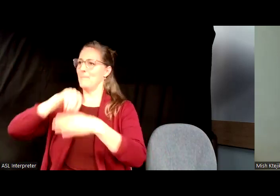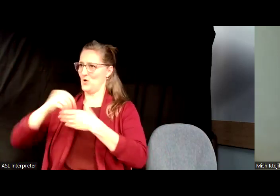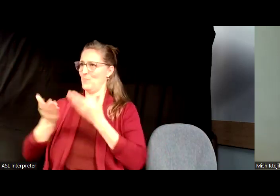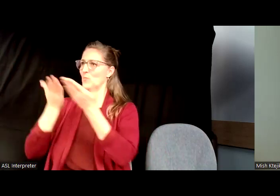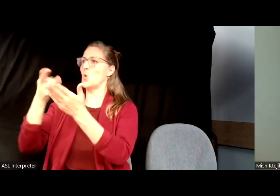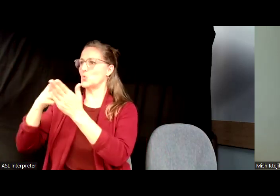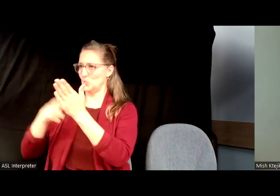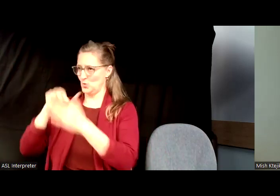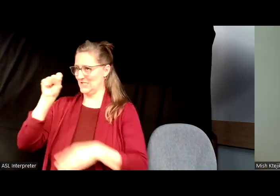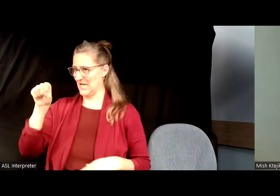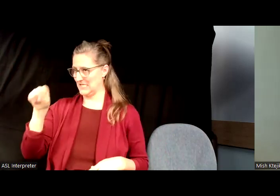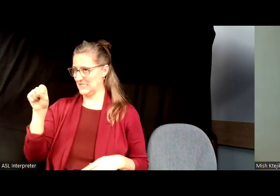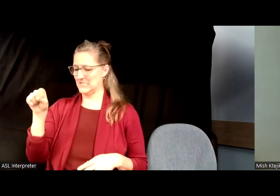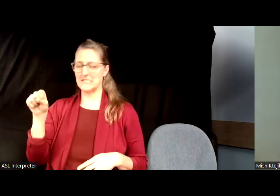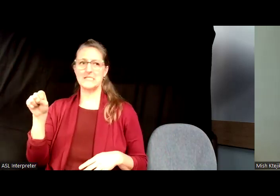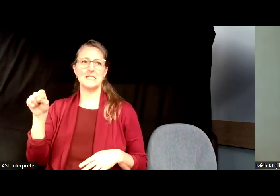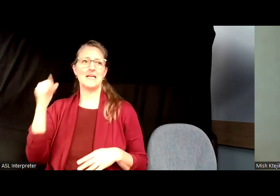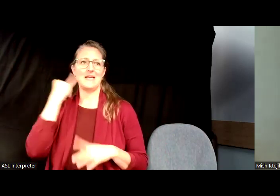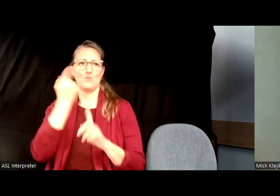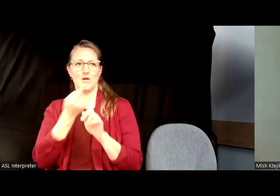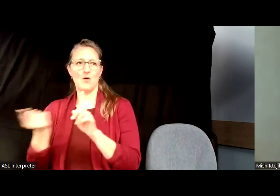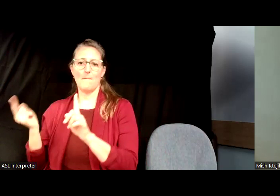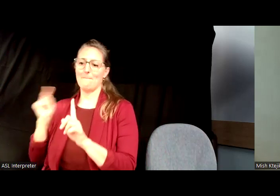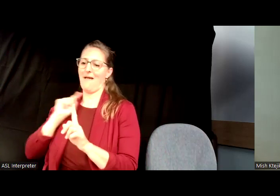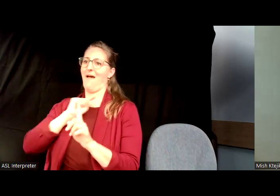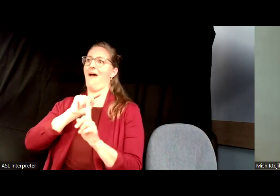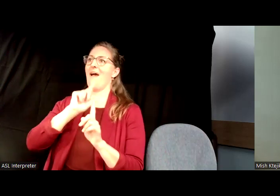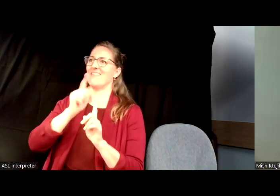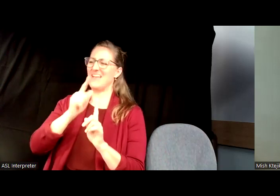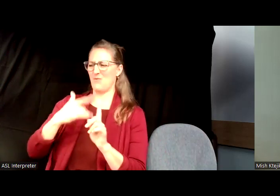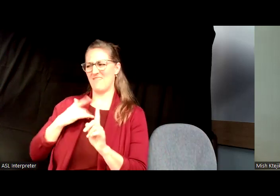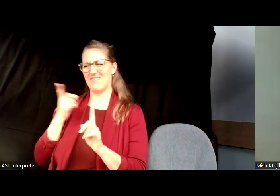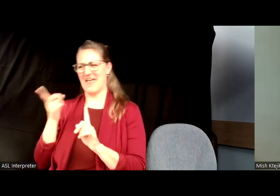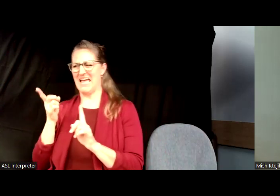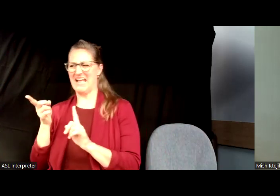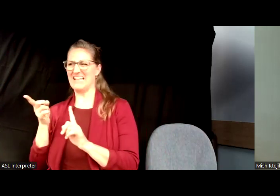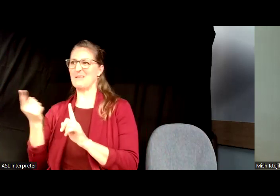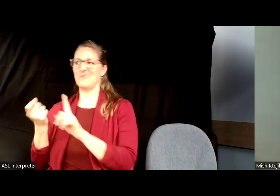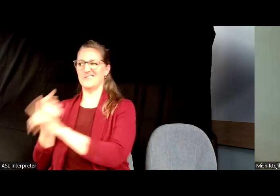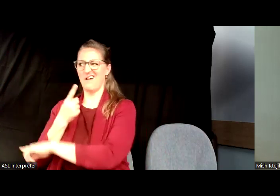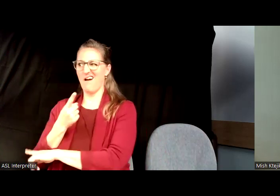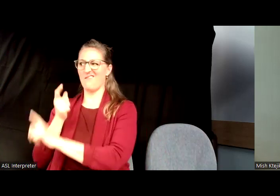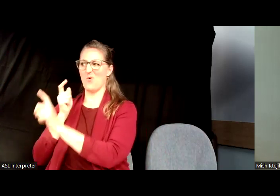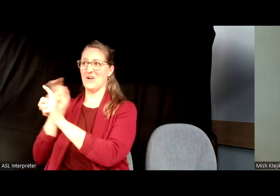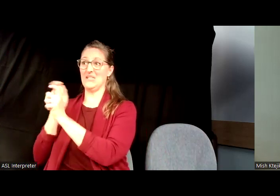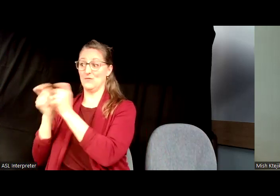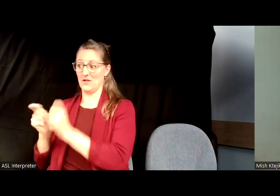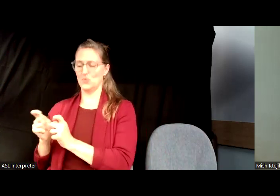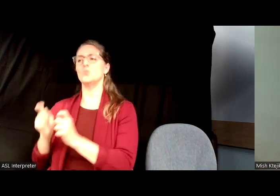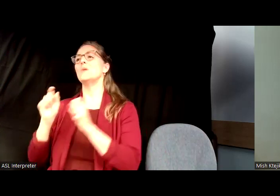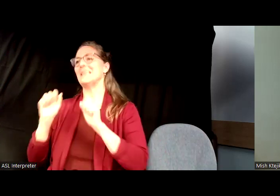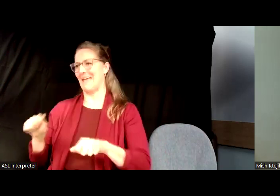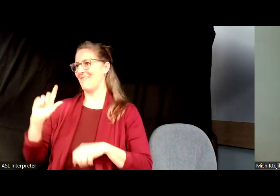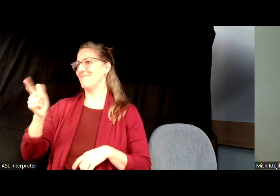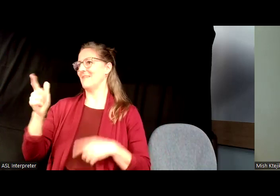if we circle back and it's something is not lawful or we need to fine tune it, we can do that during the process.